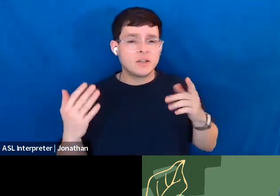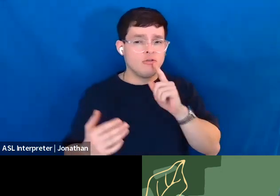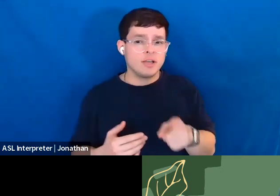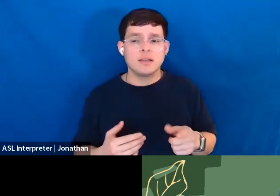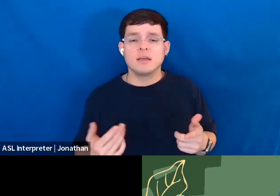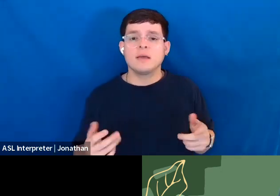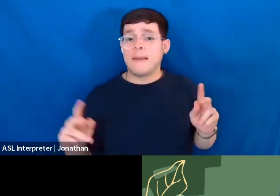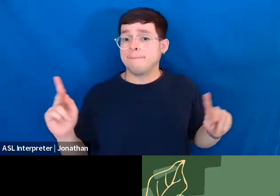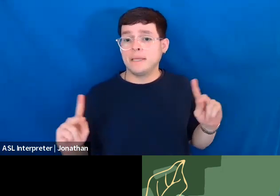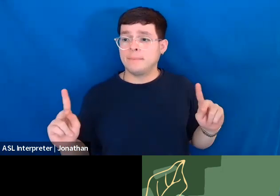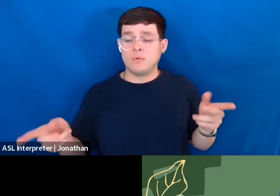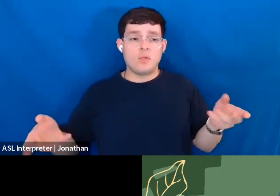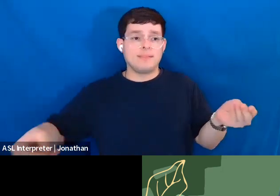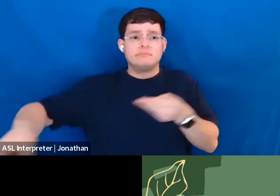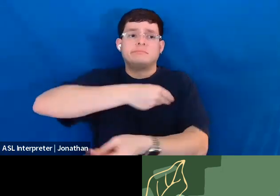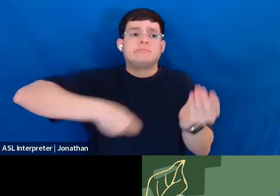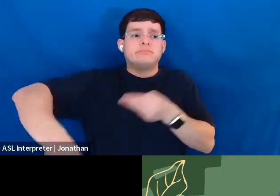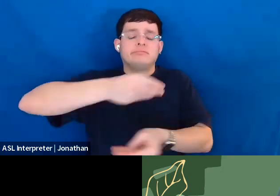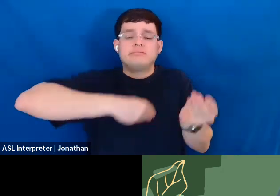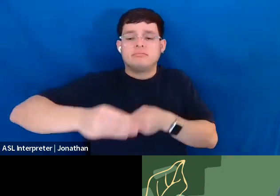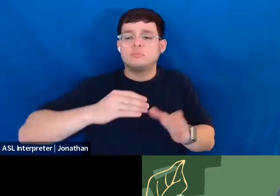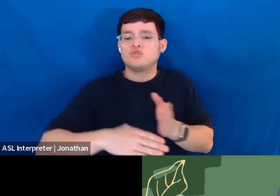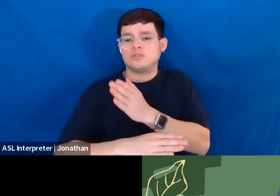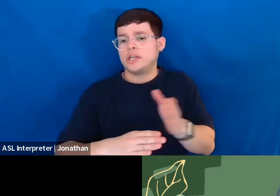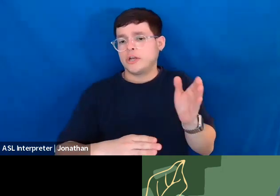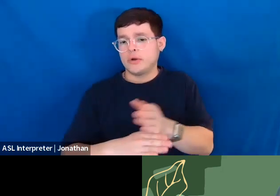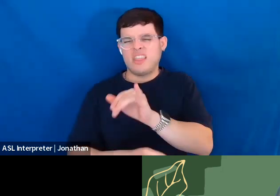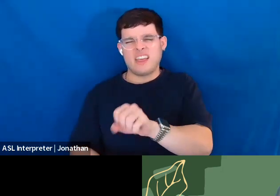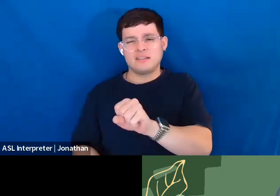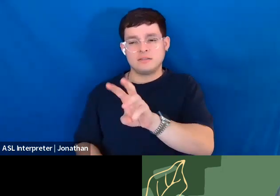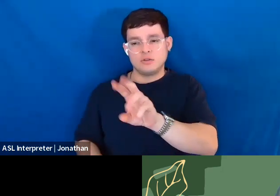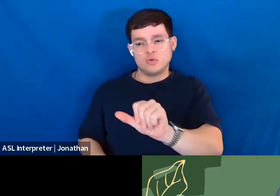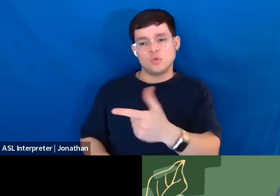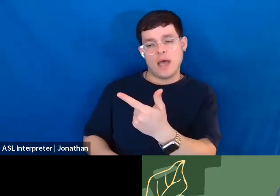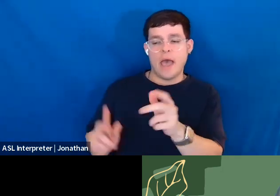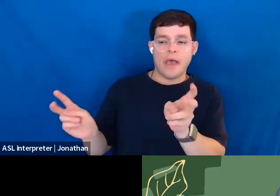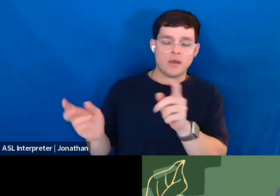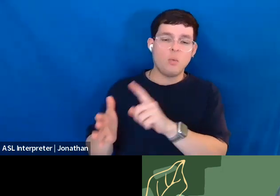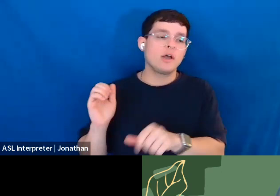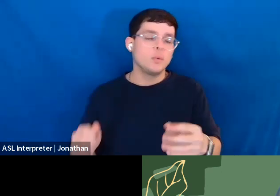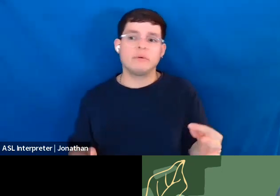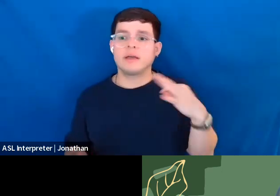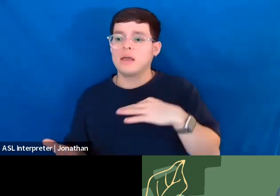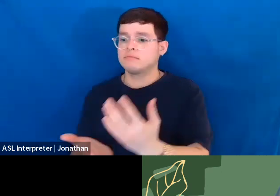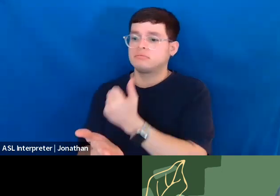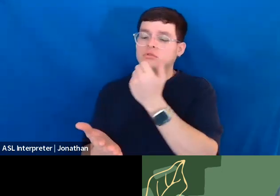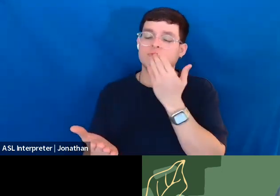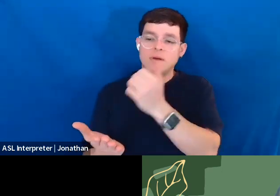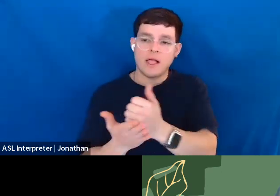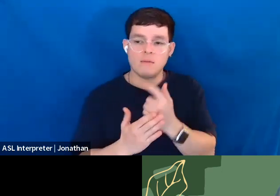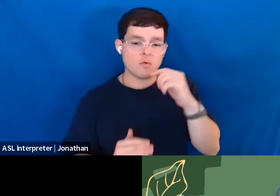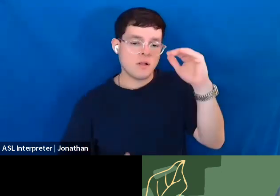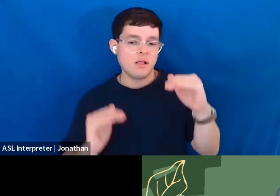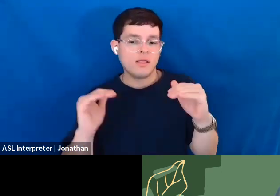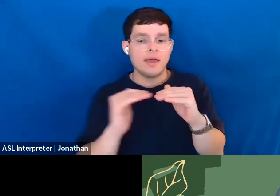folks can share amongst each other. So that's the swag. So it's all the stuff that you can get to help you on your equity journey.